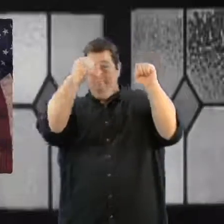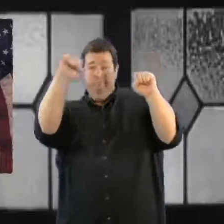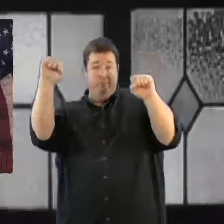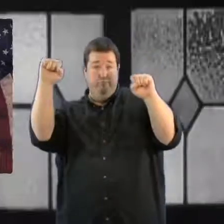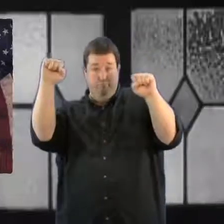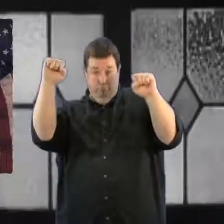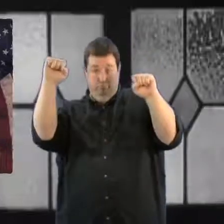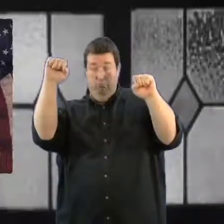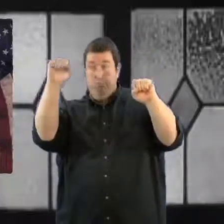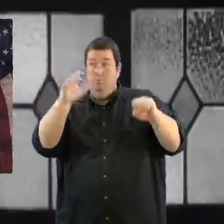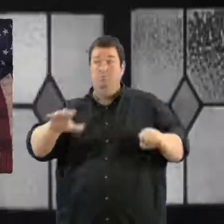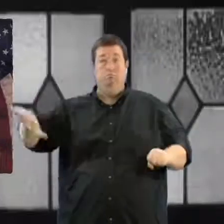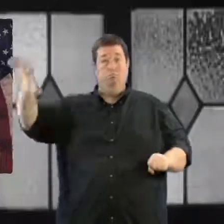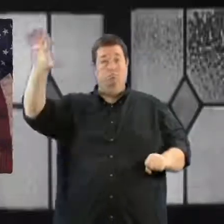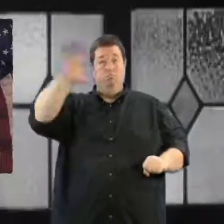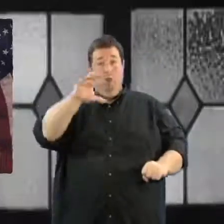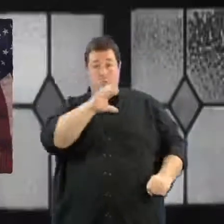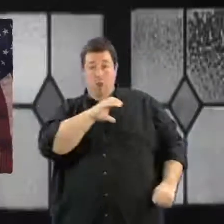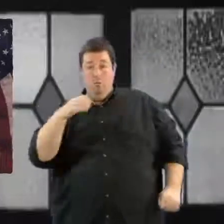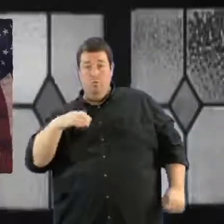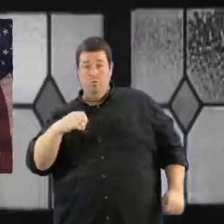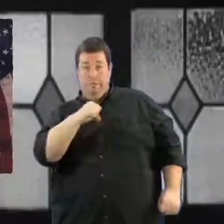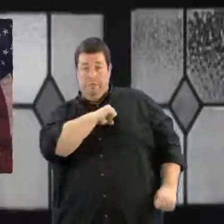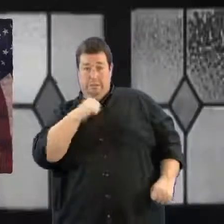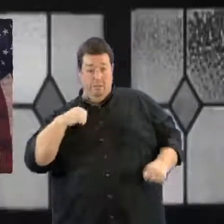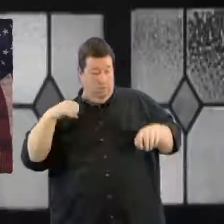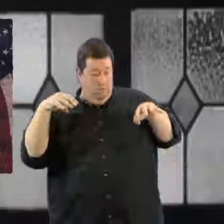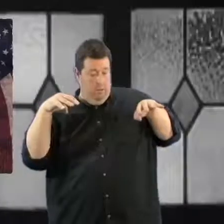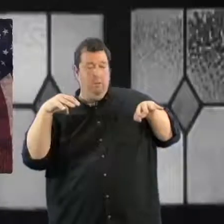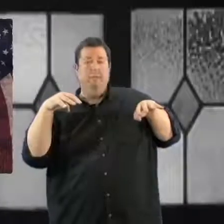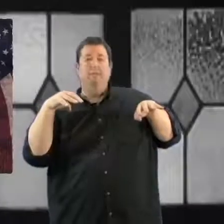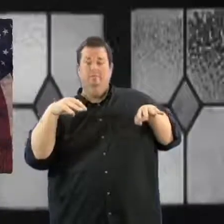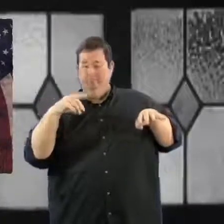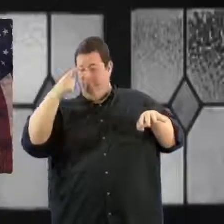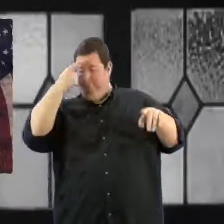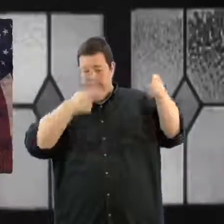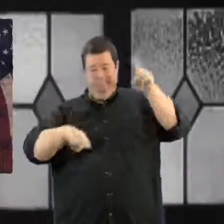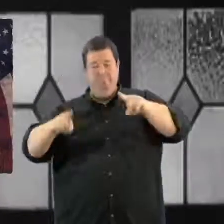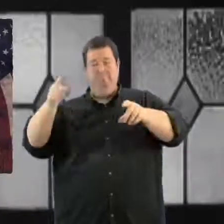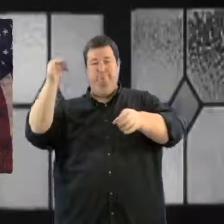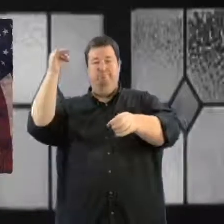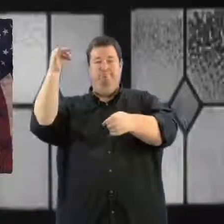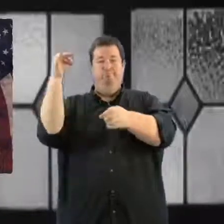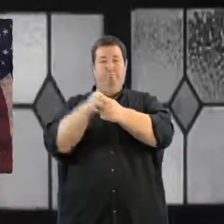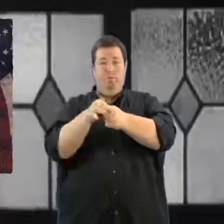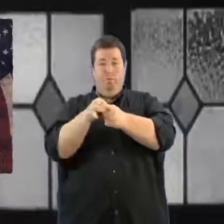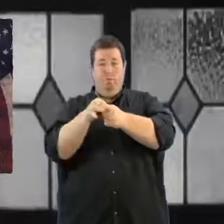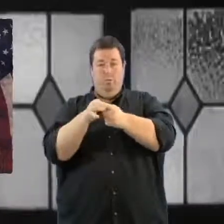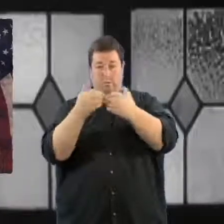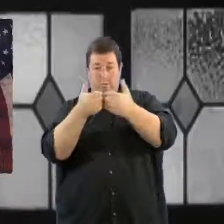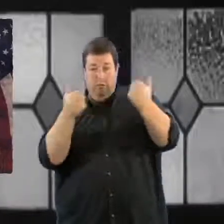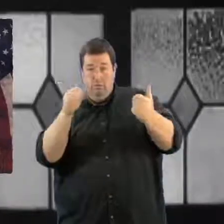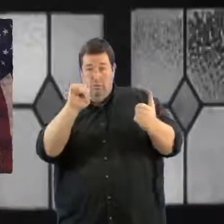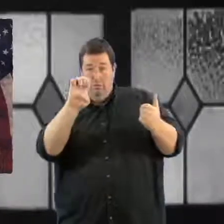After 10 years of protests, the lawmakers in Washington voted to end segregation. The white-only signs in the South came down.